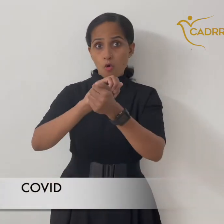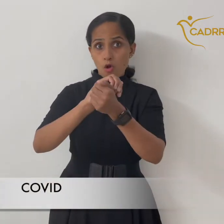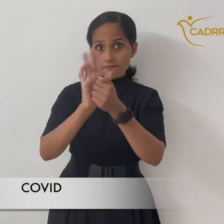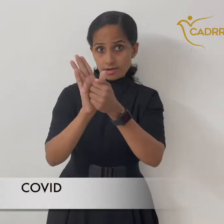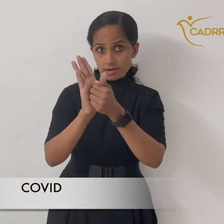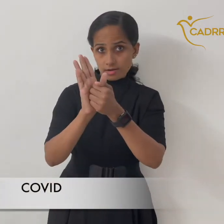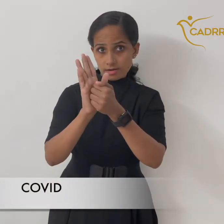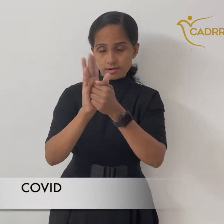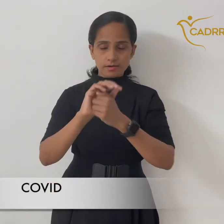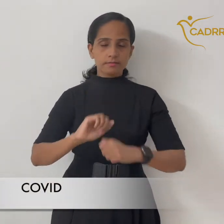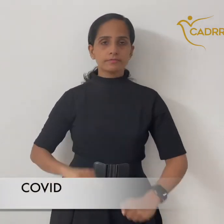COVID.